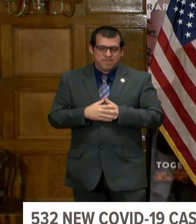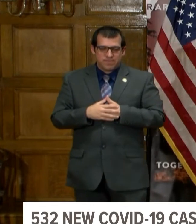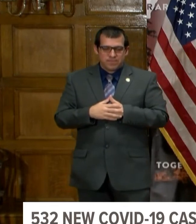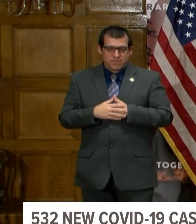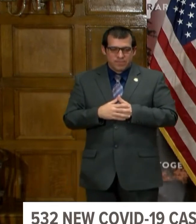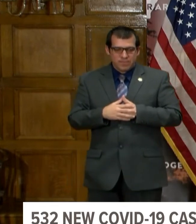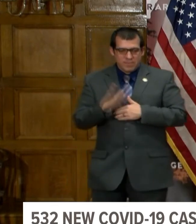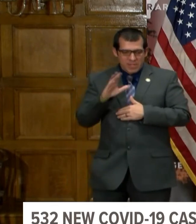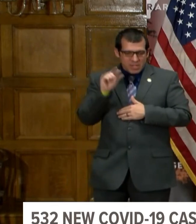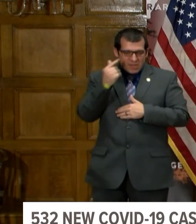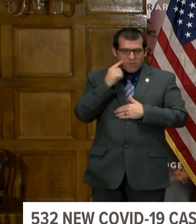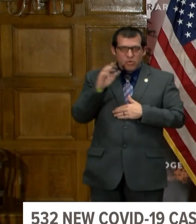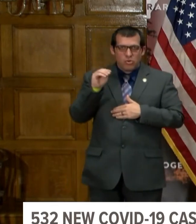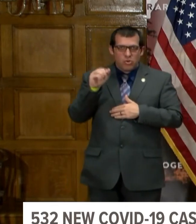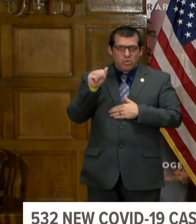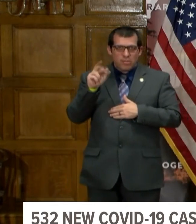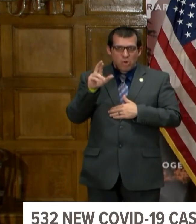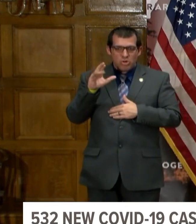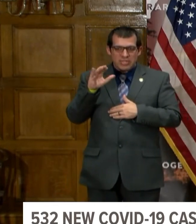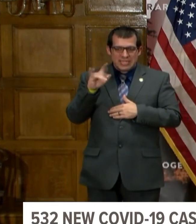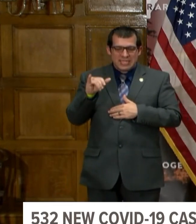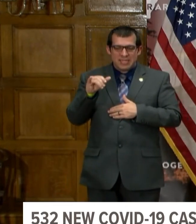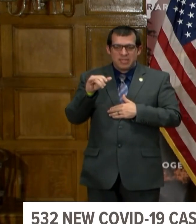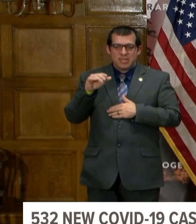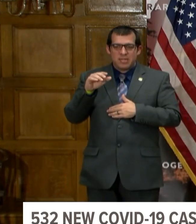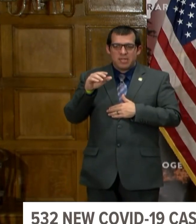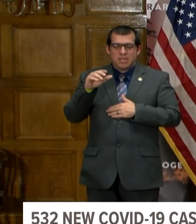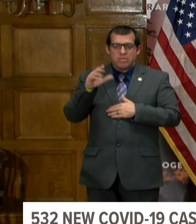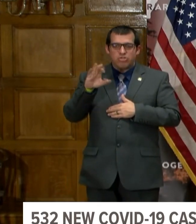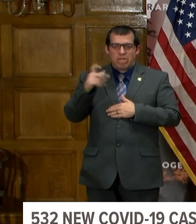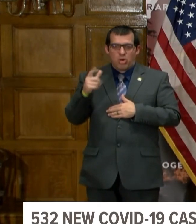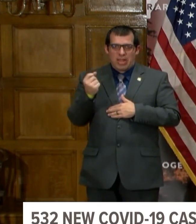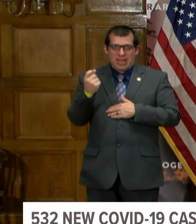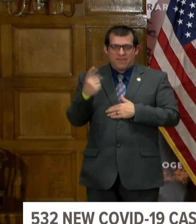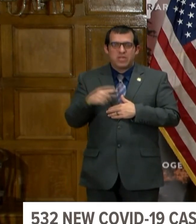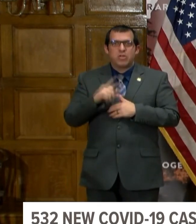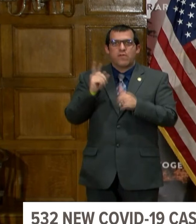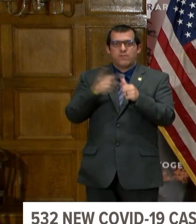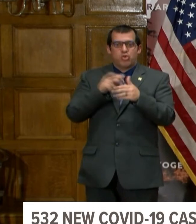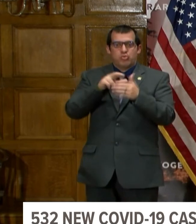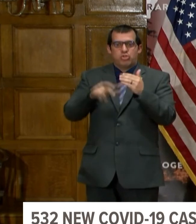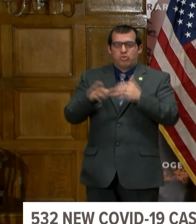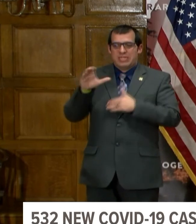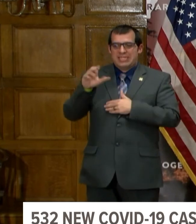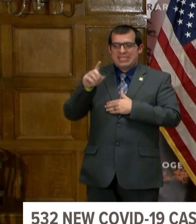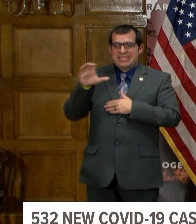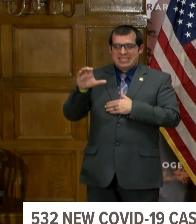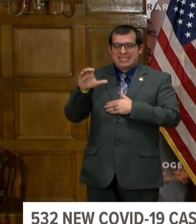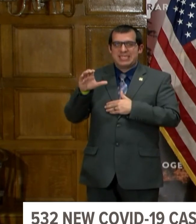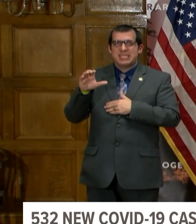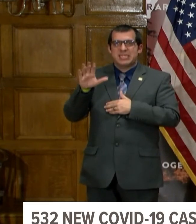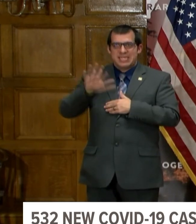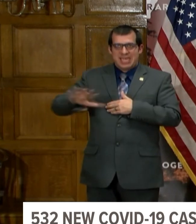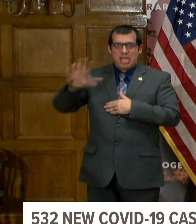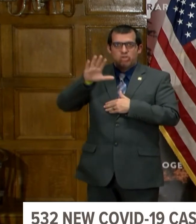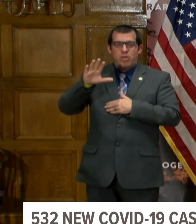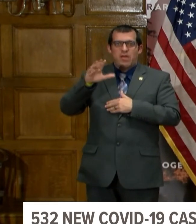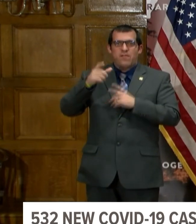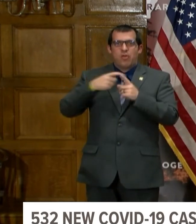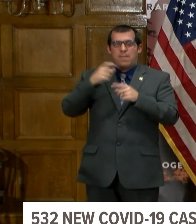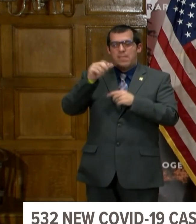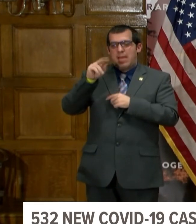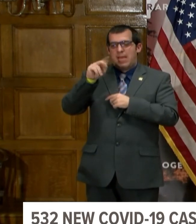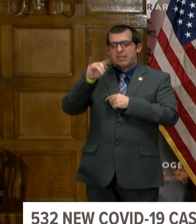Hi, Governor. This is Mercedes McKay with Channel 11, and the first results from the CDC nationwide antibody studies are now in.